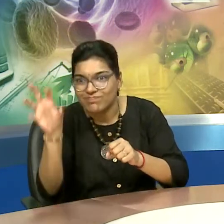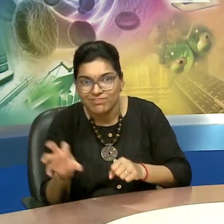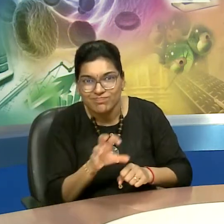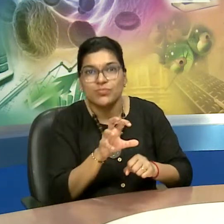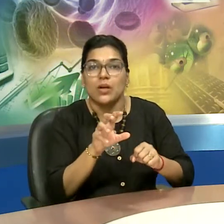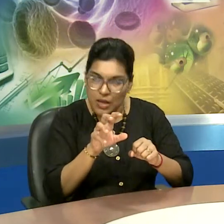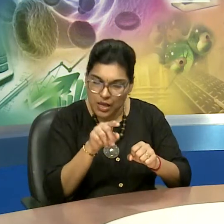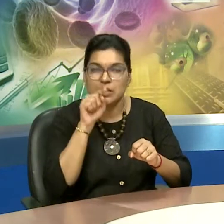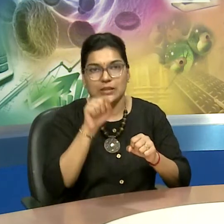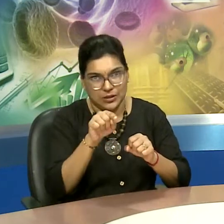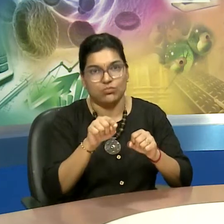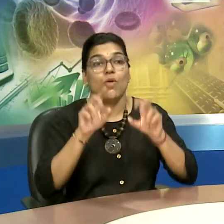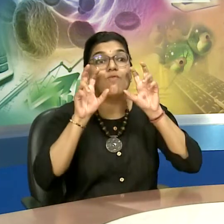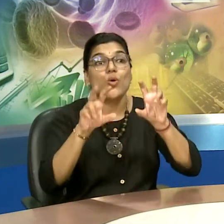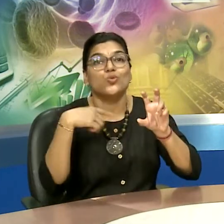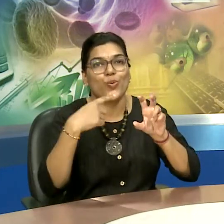characteristic of equal representation,